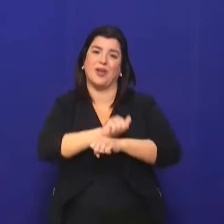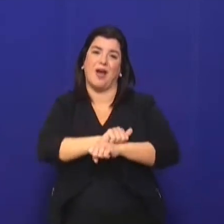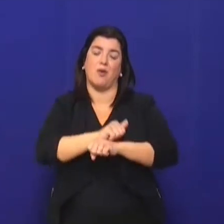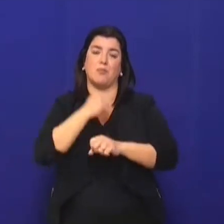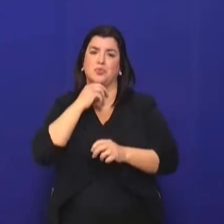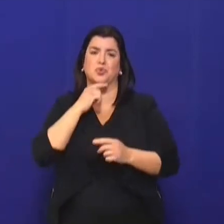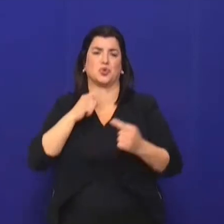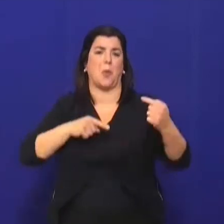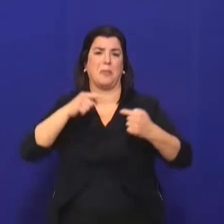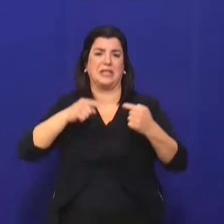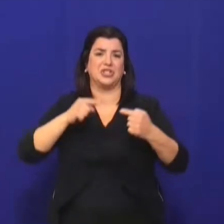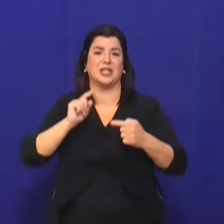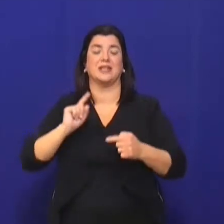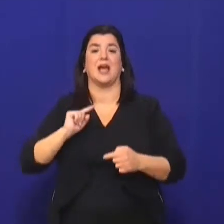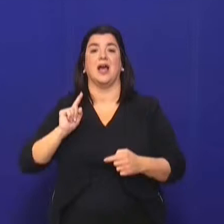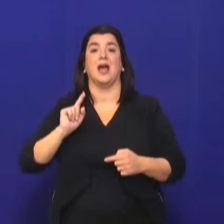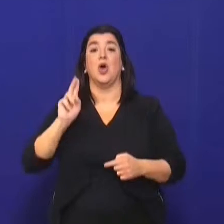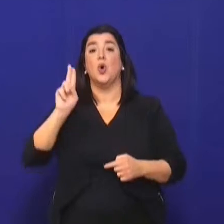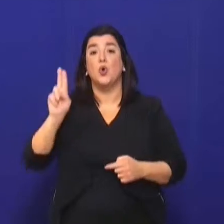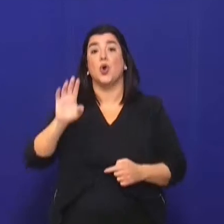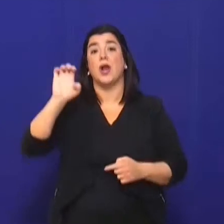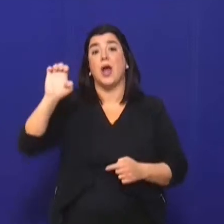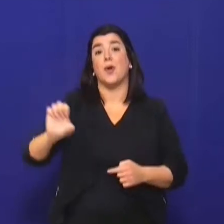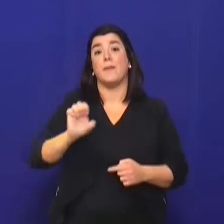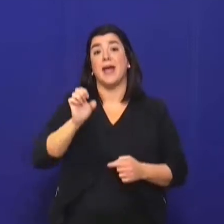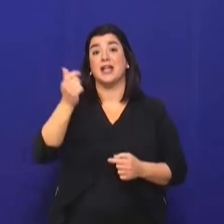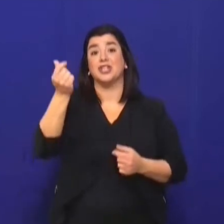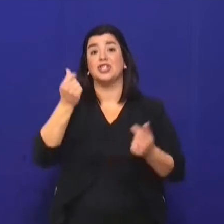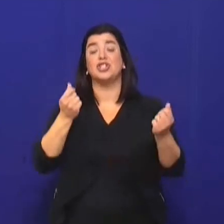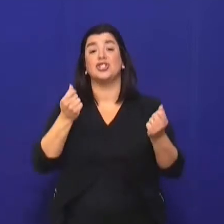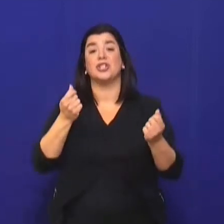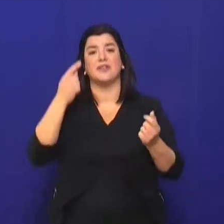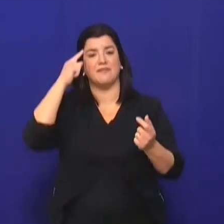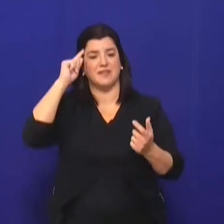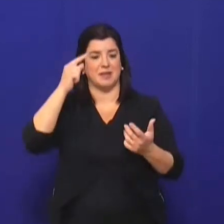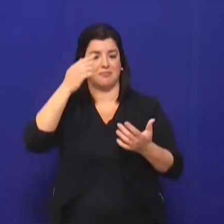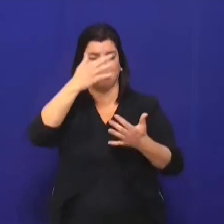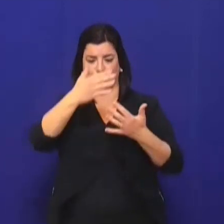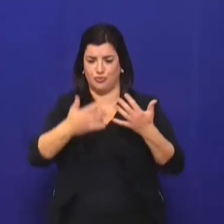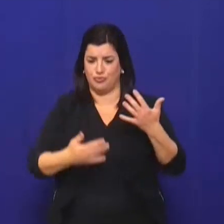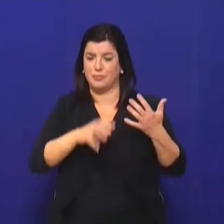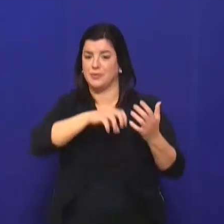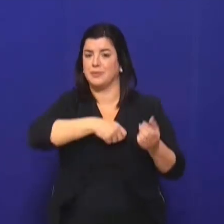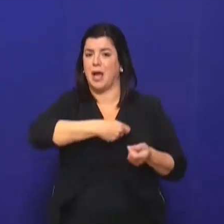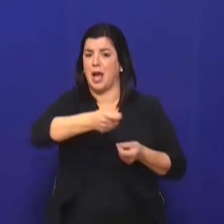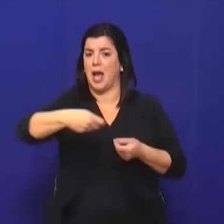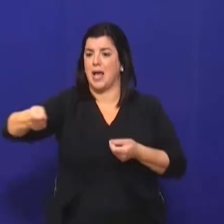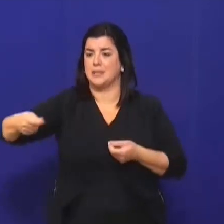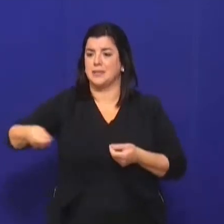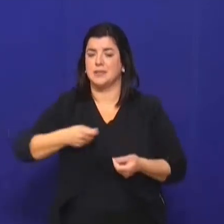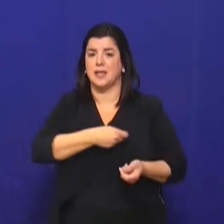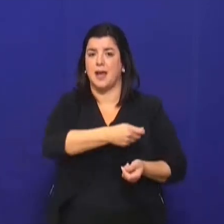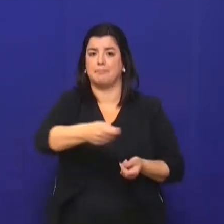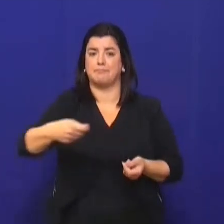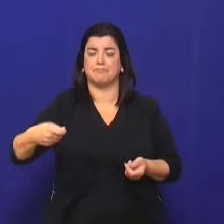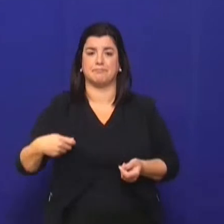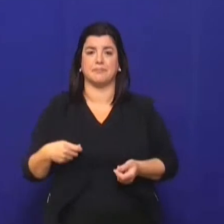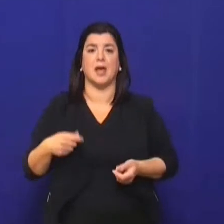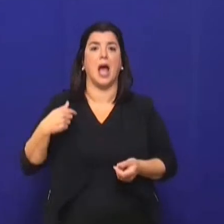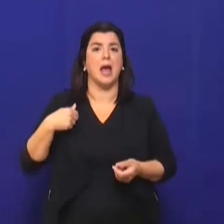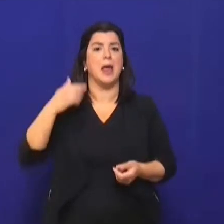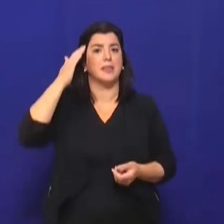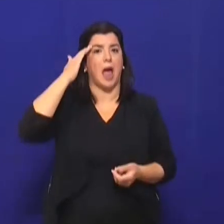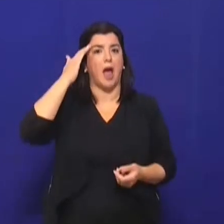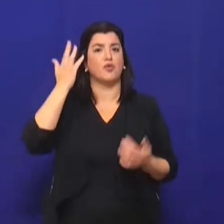tista' tixtri on behalf tal-pajjiżi u mbagħad aħna nkun nistgħu nordnaw minn dak li għandna. U tajjeb ngħidu li konna nafu